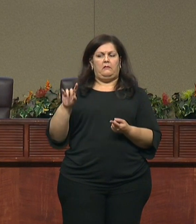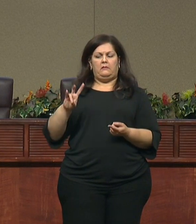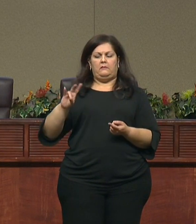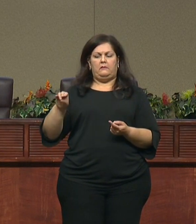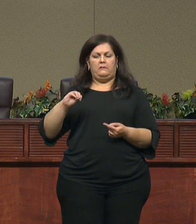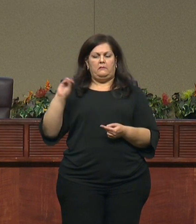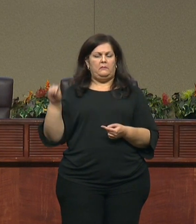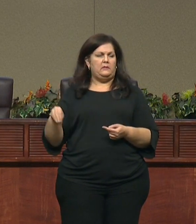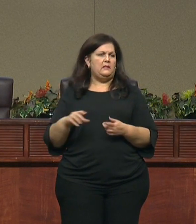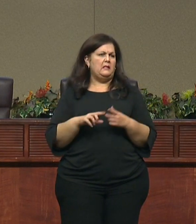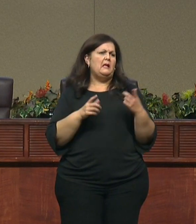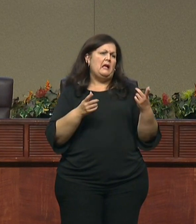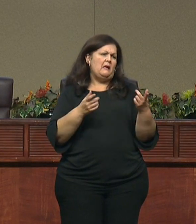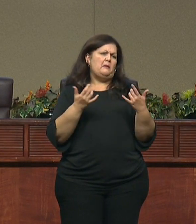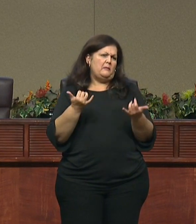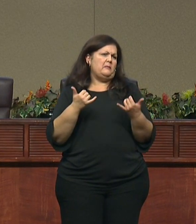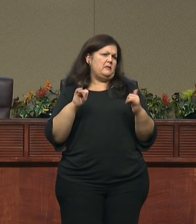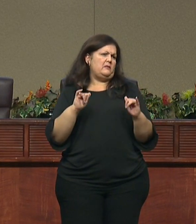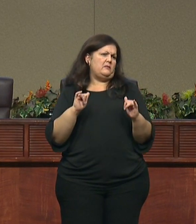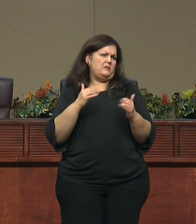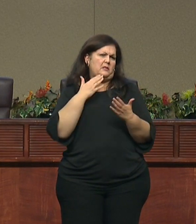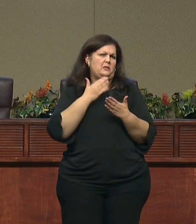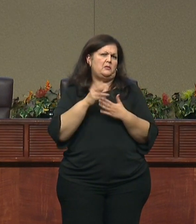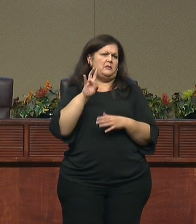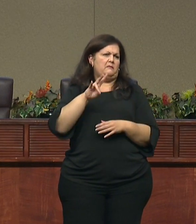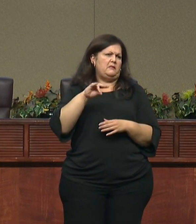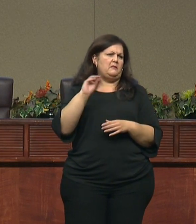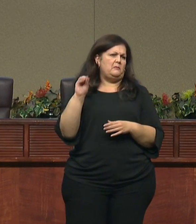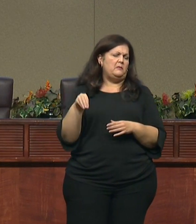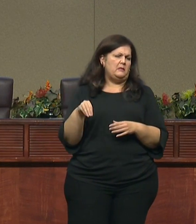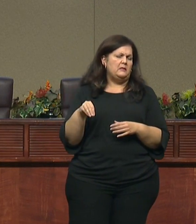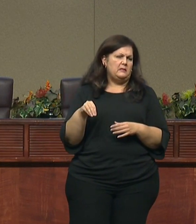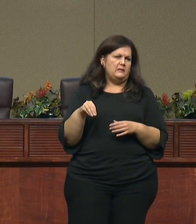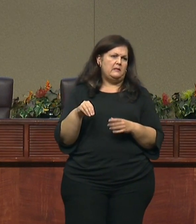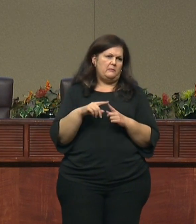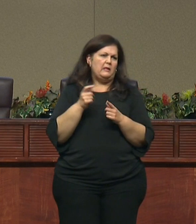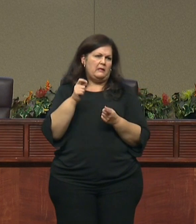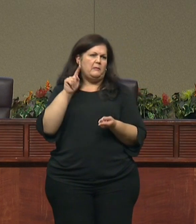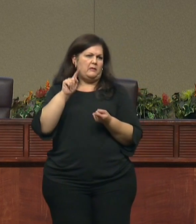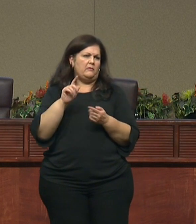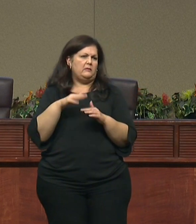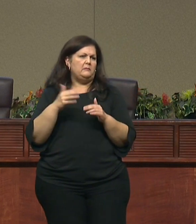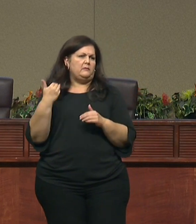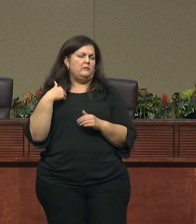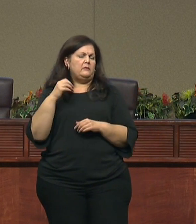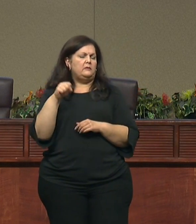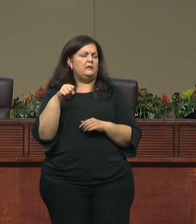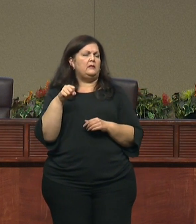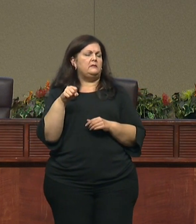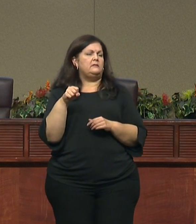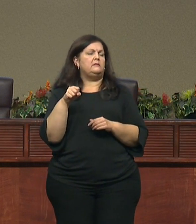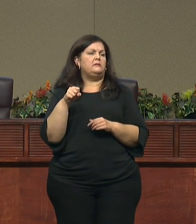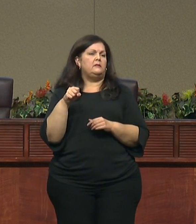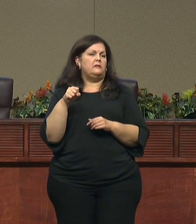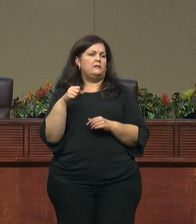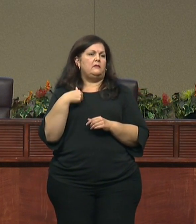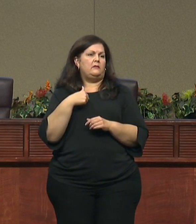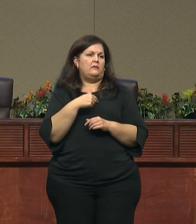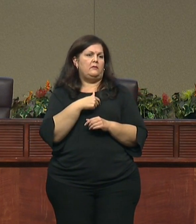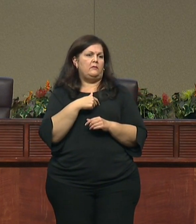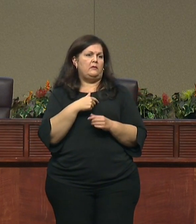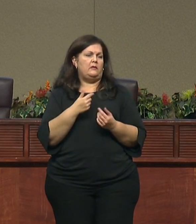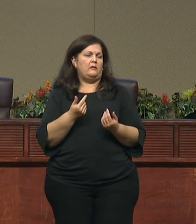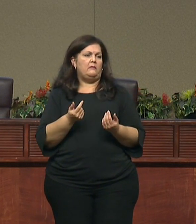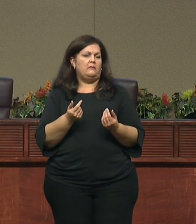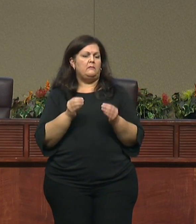Still in the ballpark, 77% or so, but it is slightly lower. And so we are increasing our numbers,